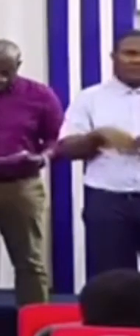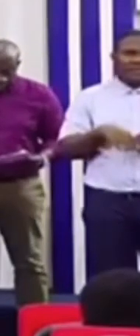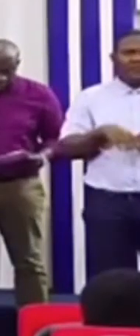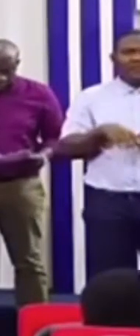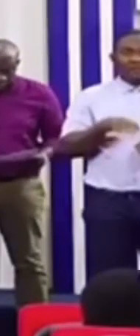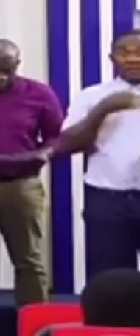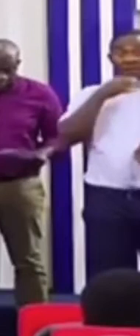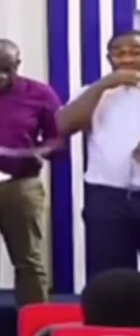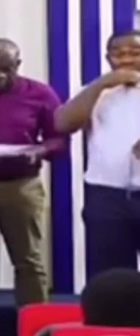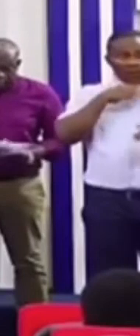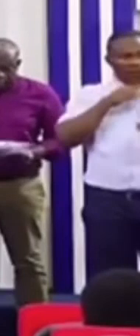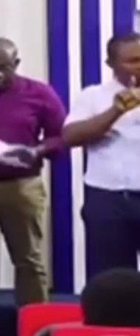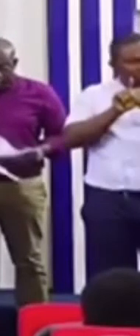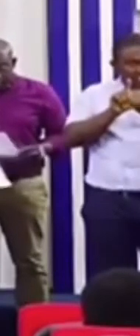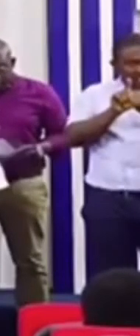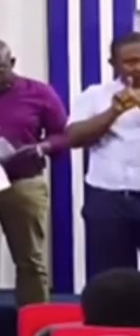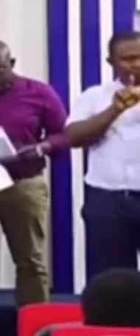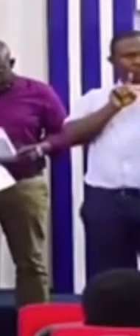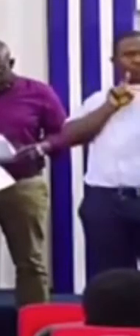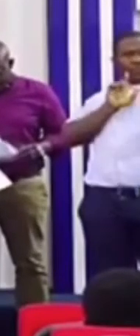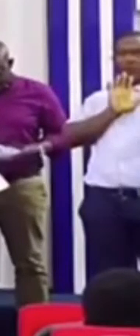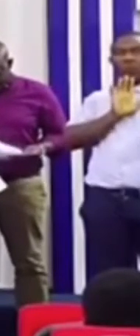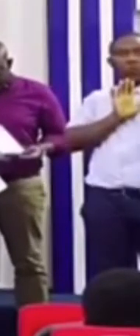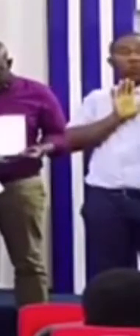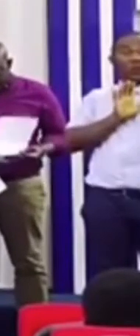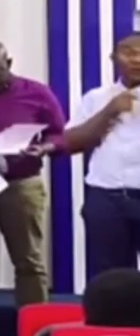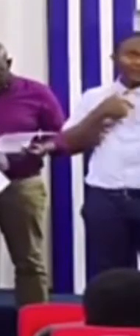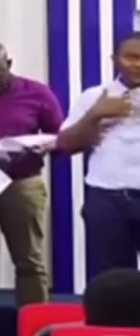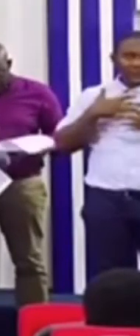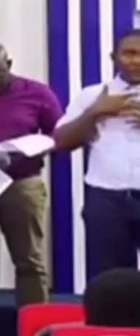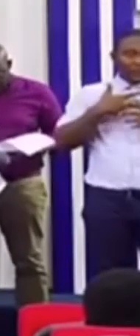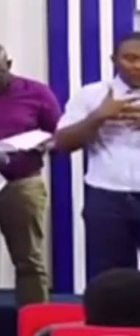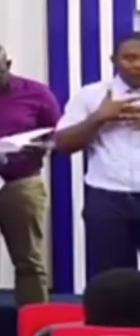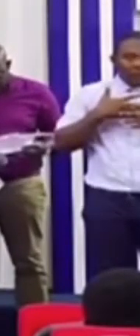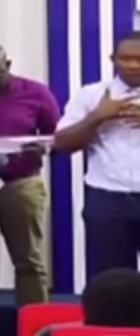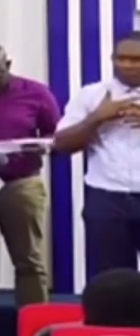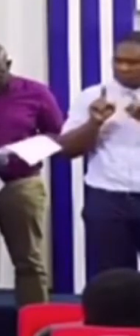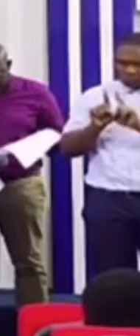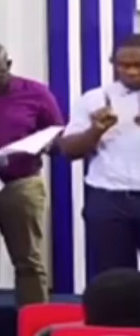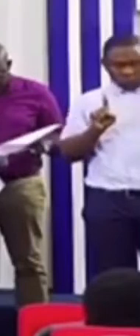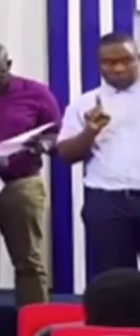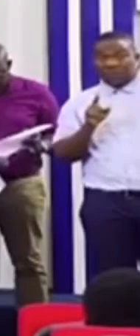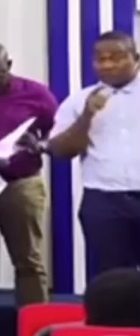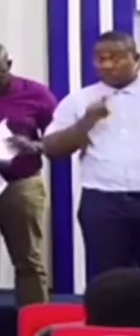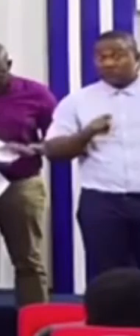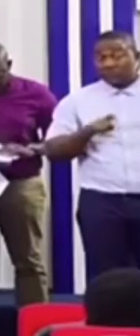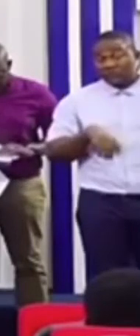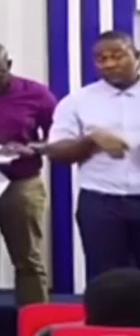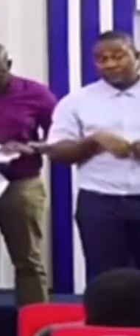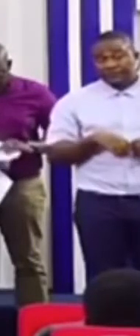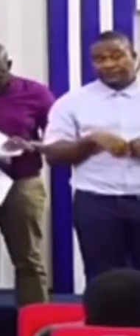away from a person with fever, cough, sneezing, and difficulty in breathing. It is advisable to